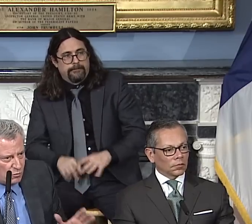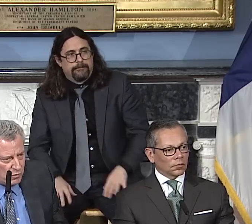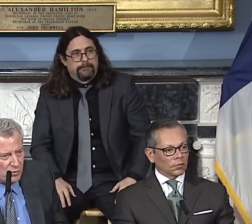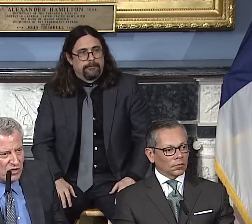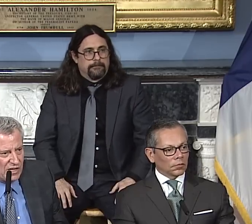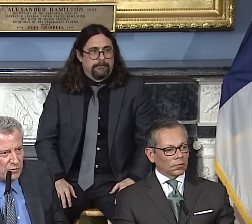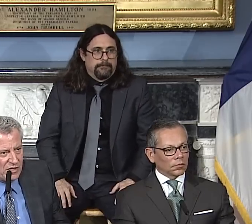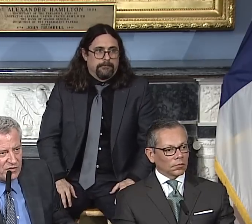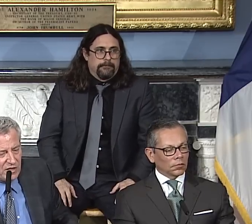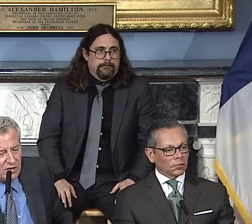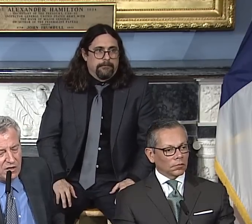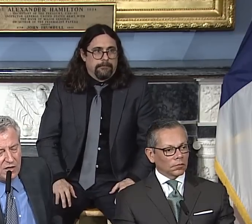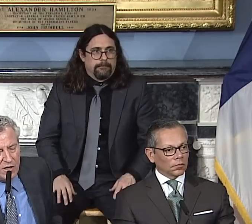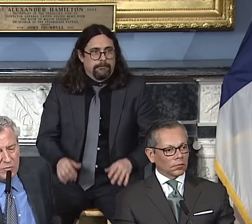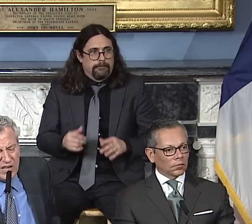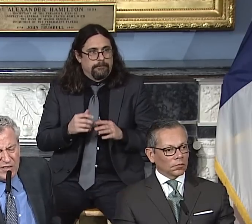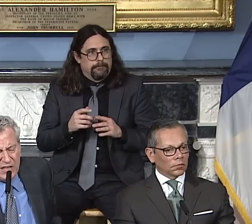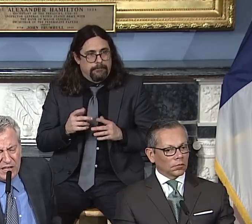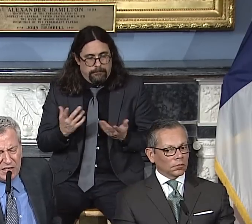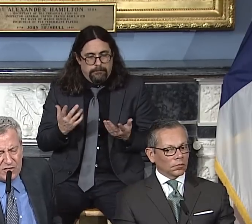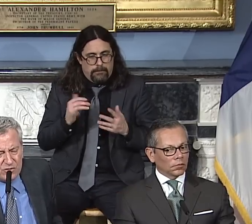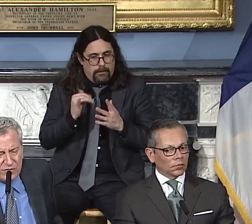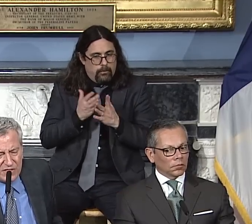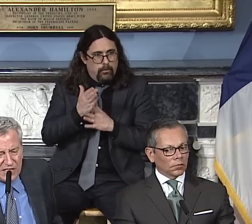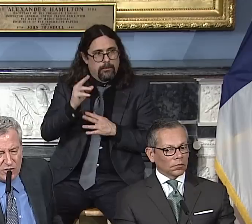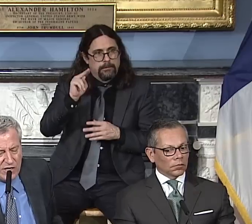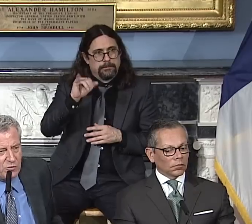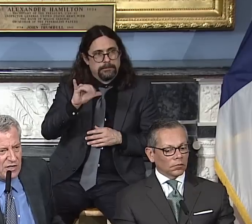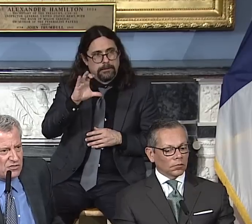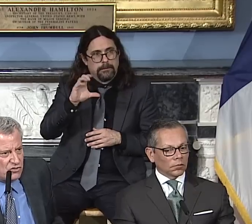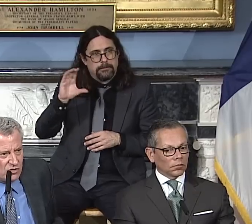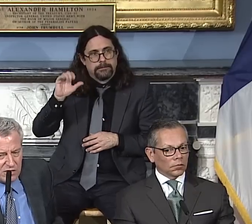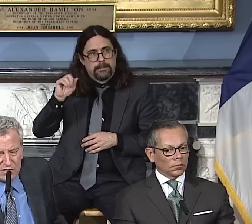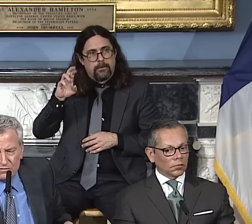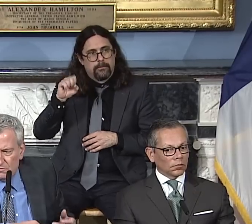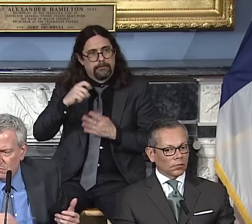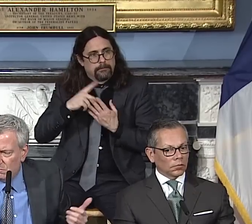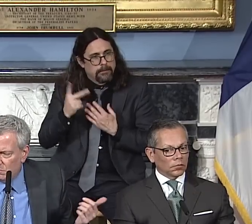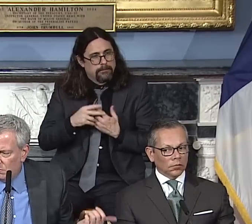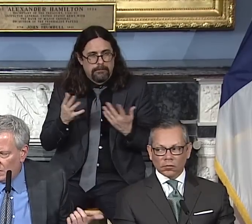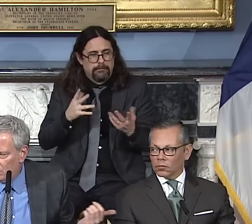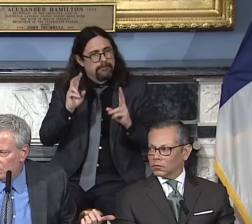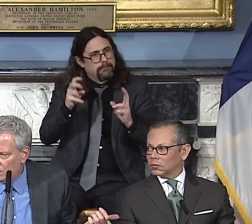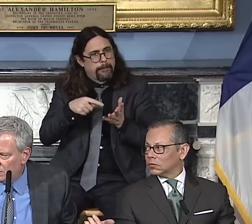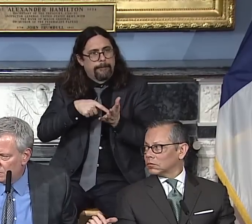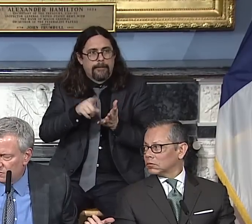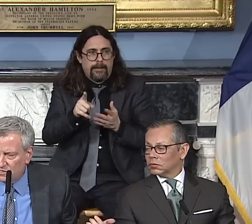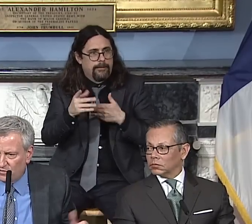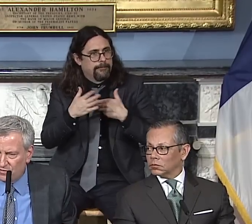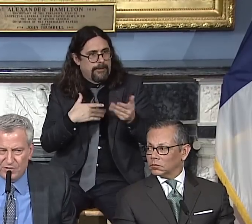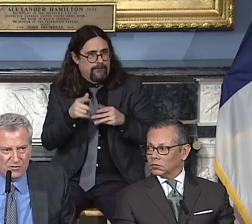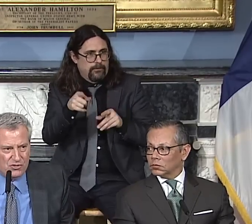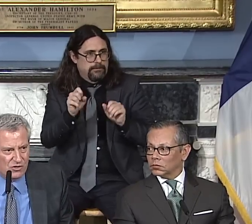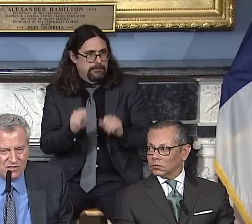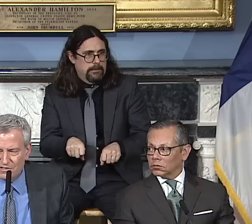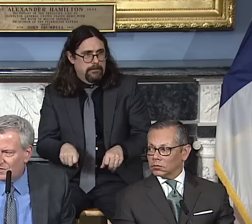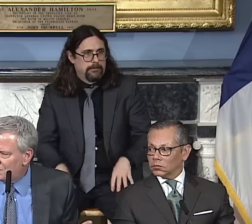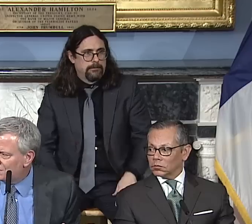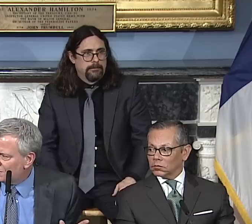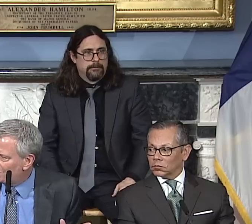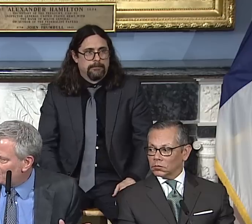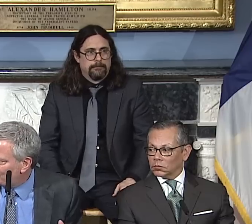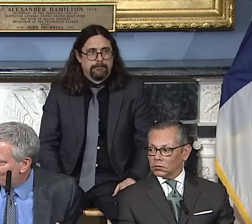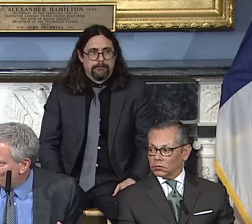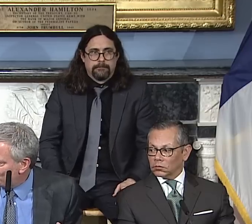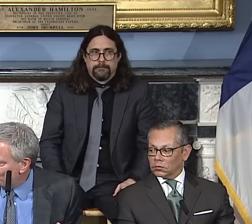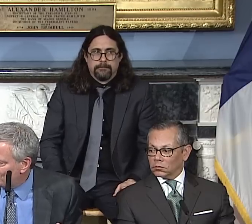pay, but we're going to get them health care. But on the issue of the test, look, anyone who has insurance, and doctors, I think this is self-evident. If you have insurance, the test